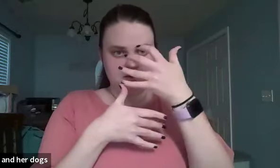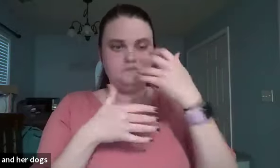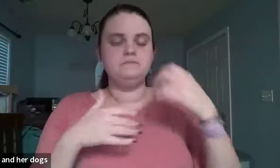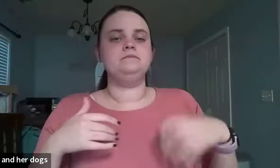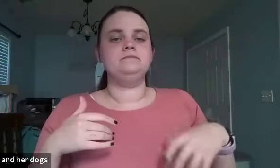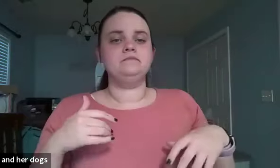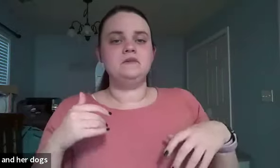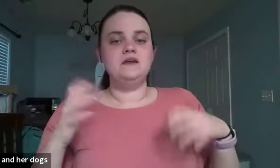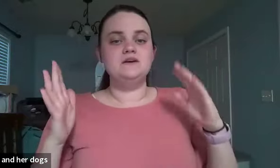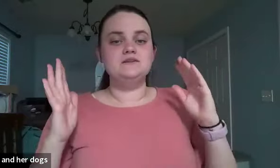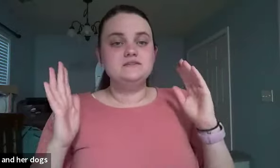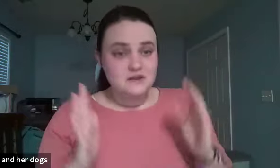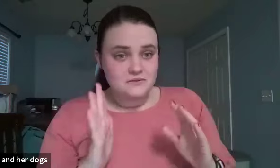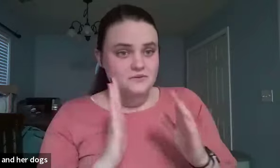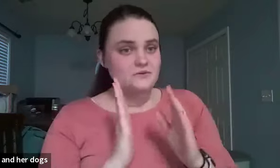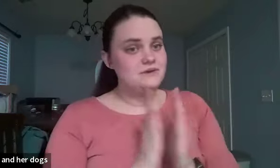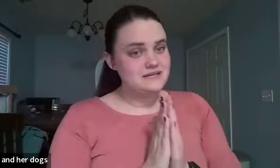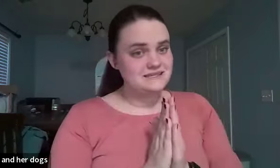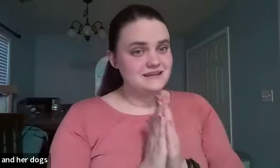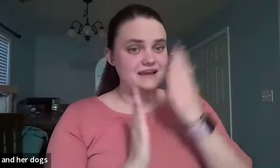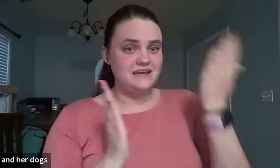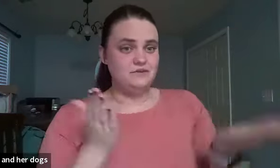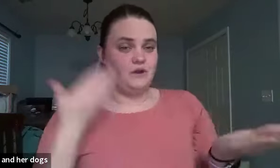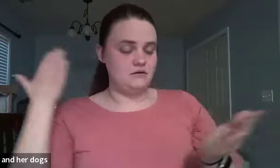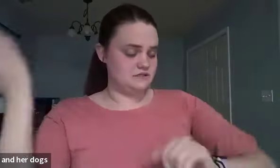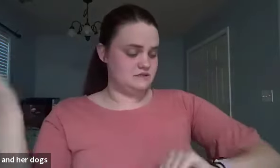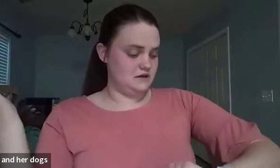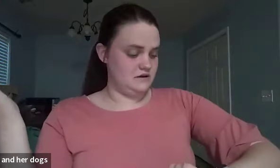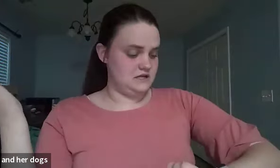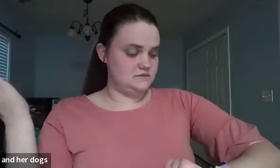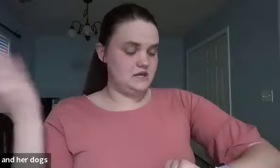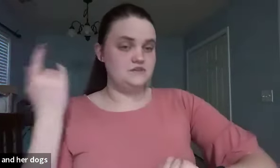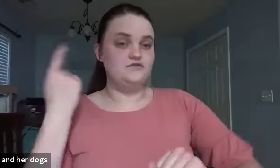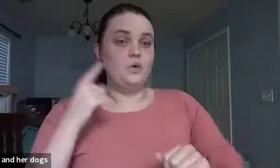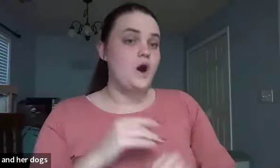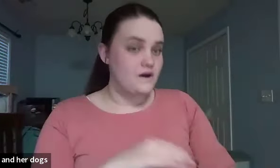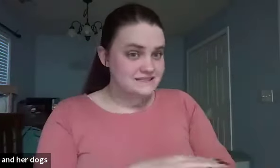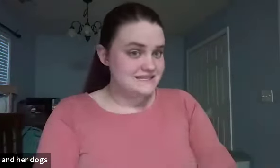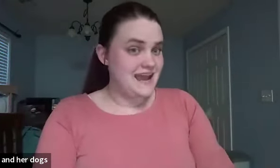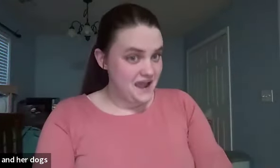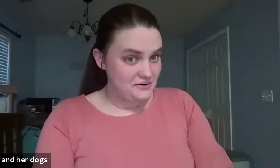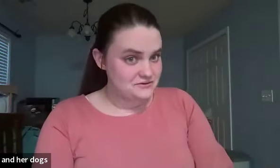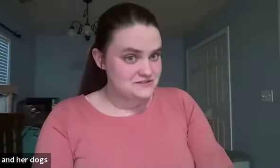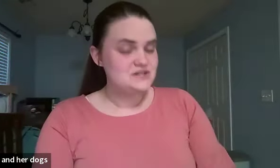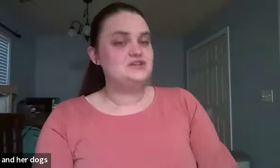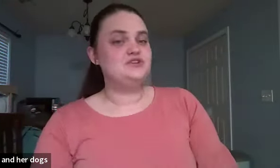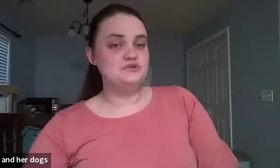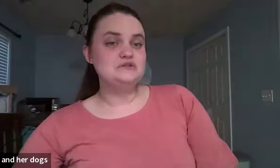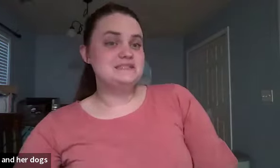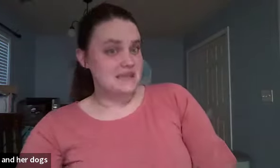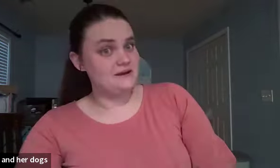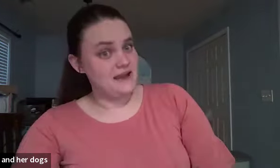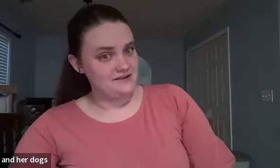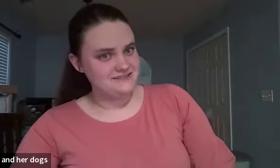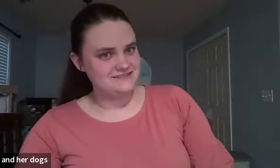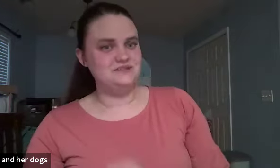scary. So the reason I gave you house and scary is because for haunted house, you do scary house. You